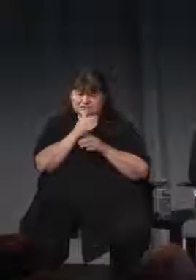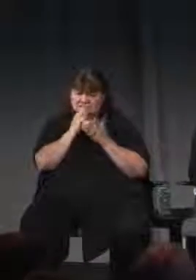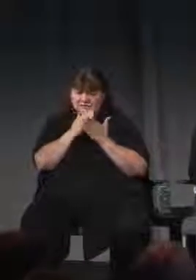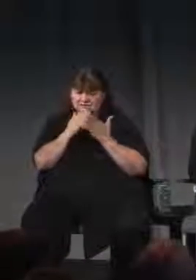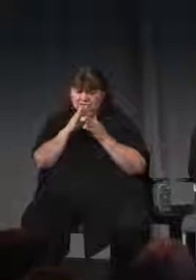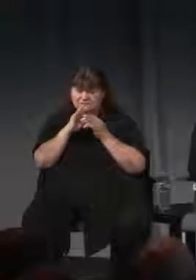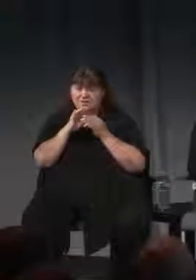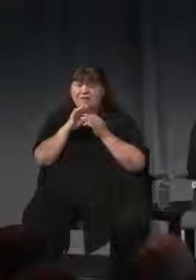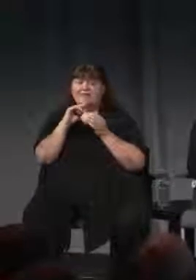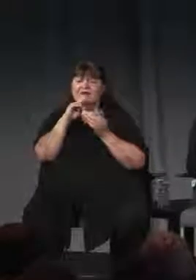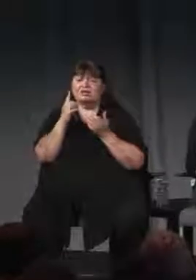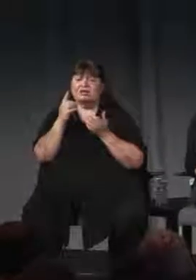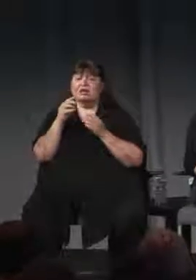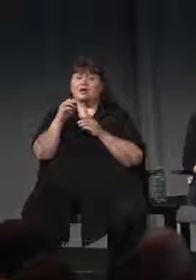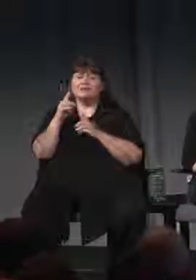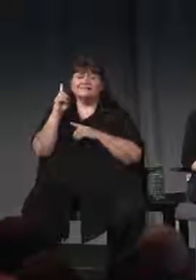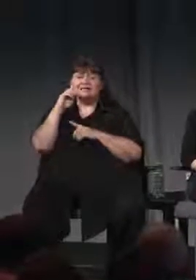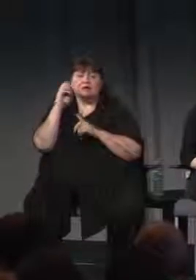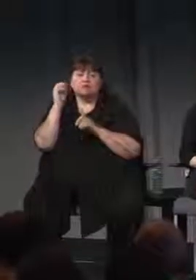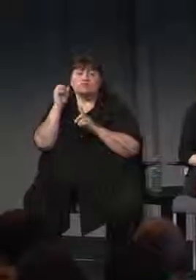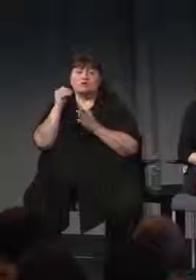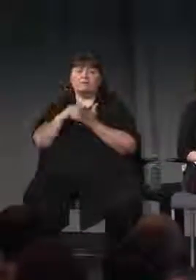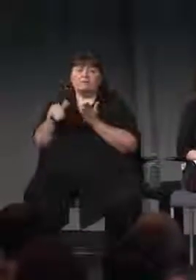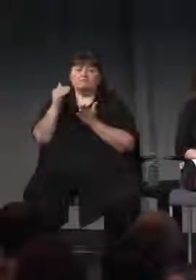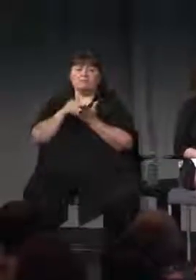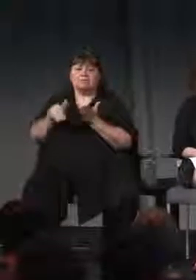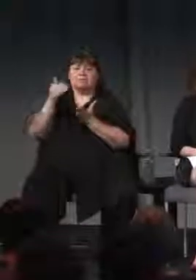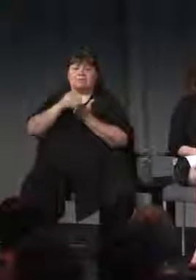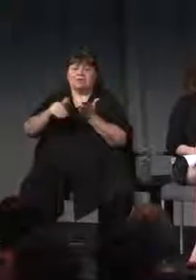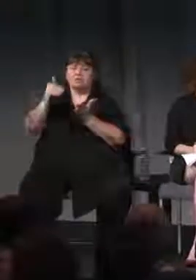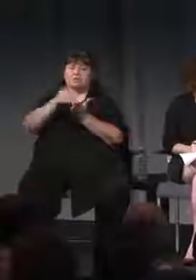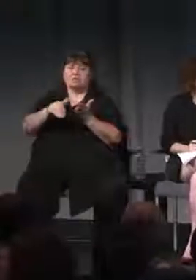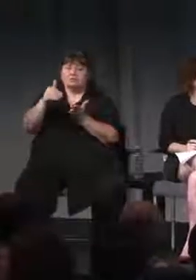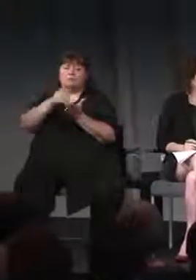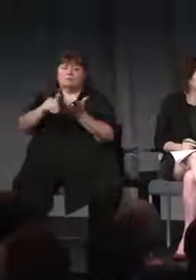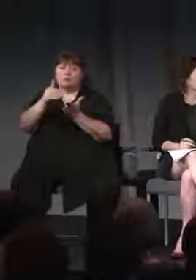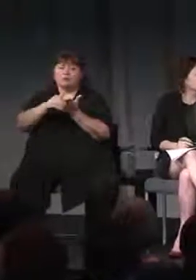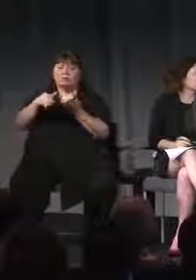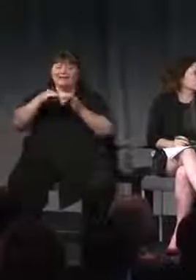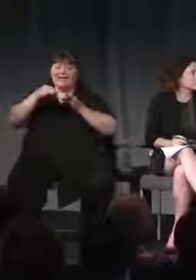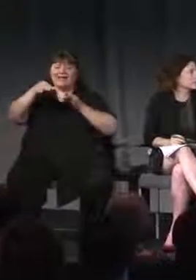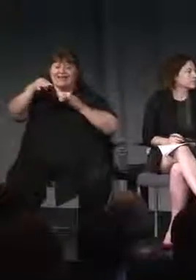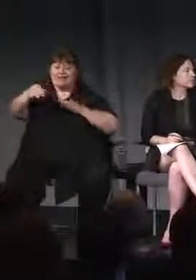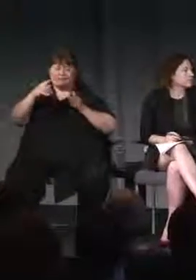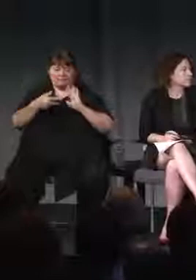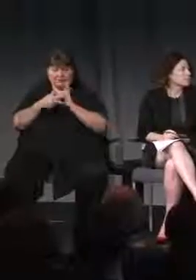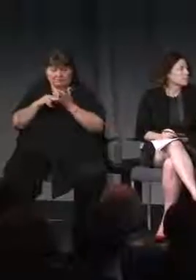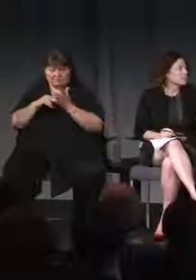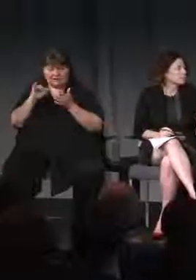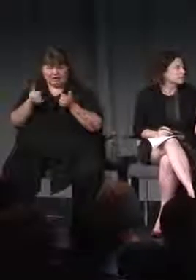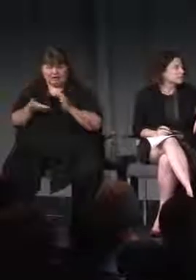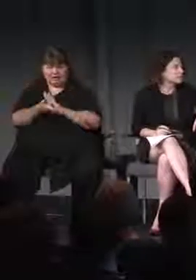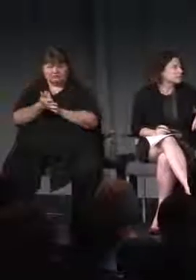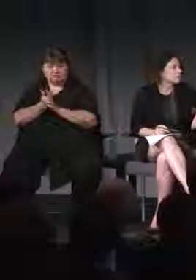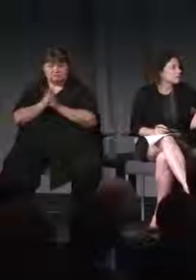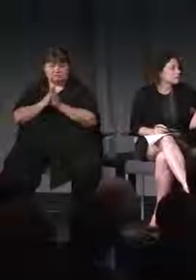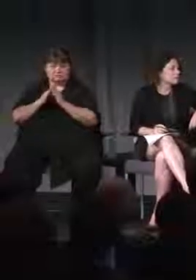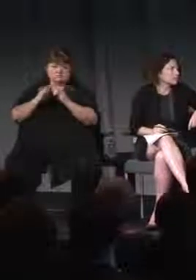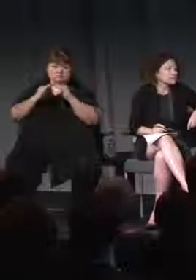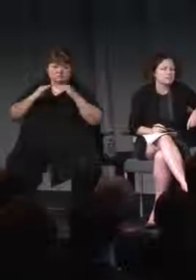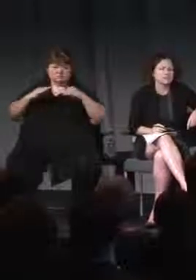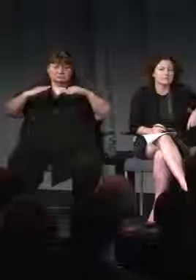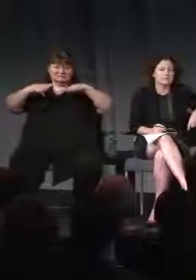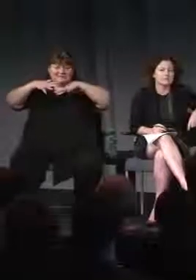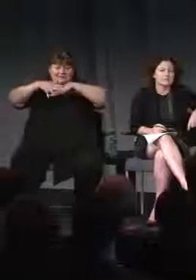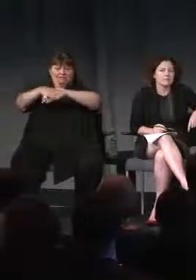essentially repeatedly exposing the sound to that same reverberant field, and so over time, those resonances really come to dominate, and that's